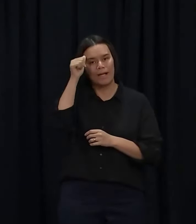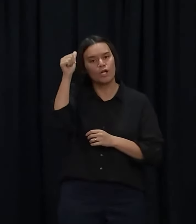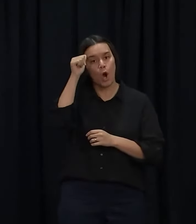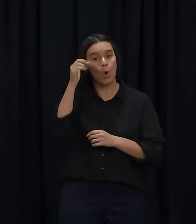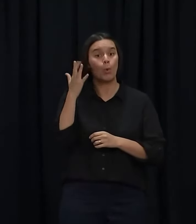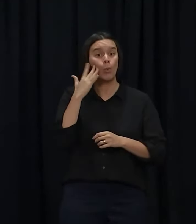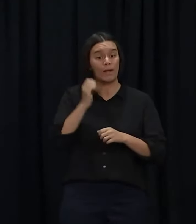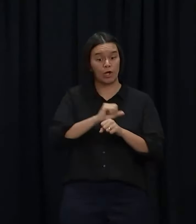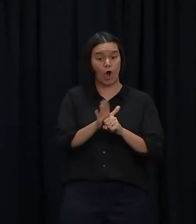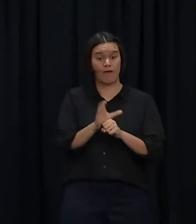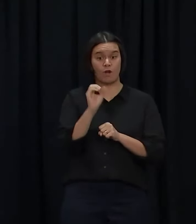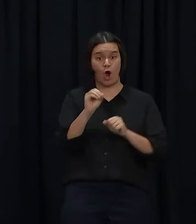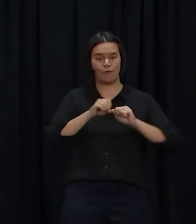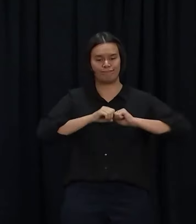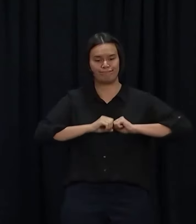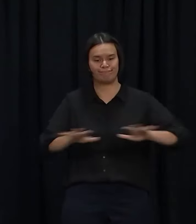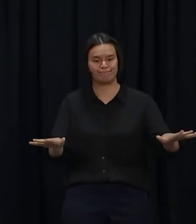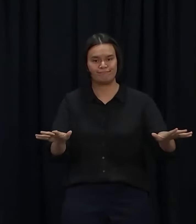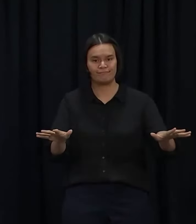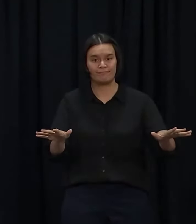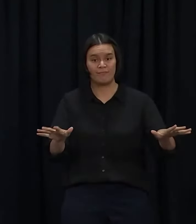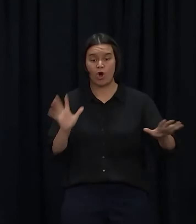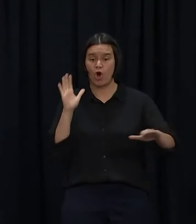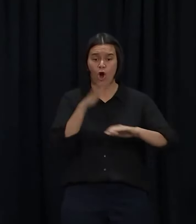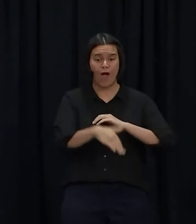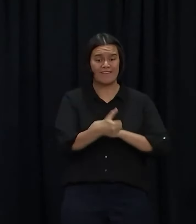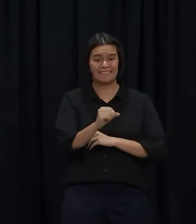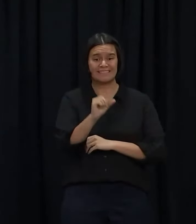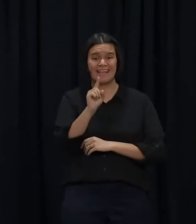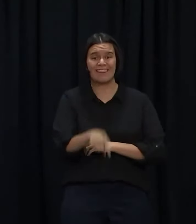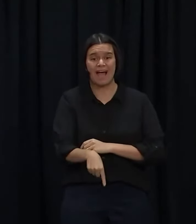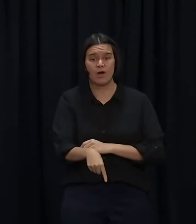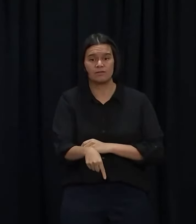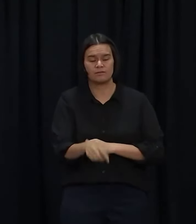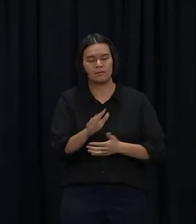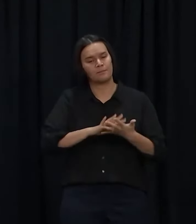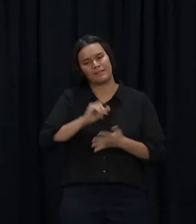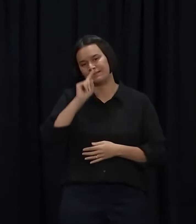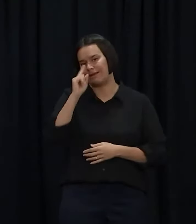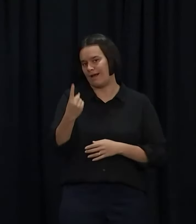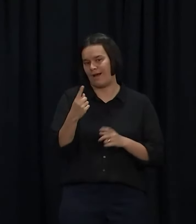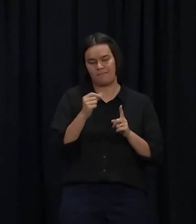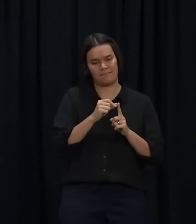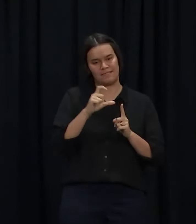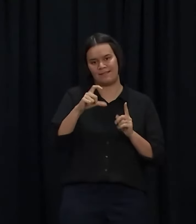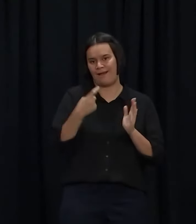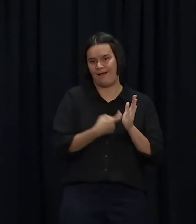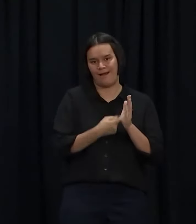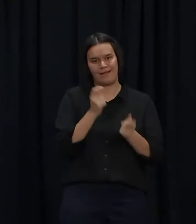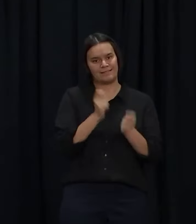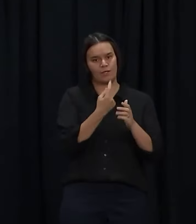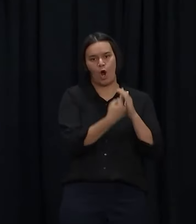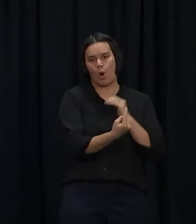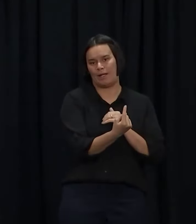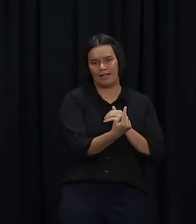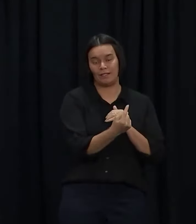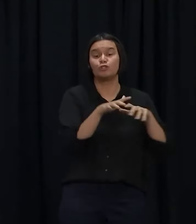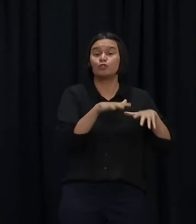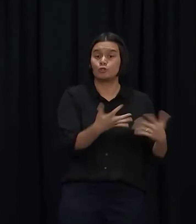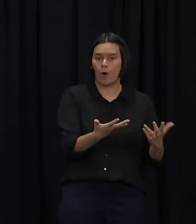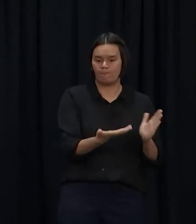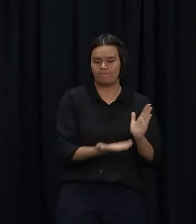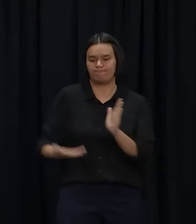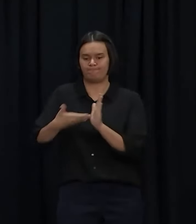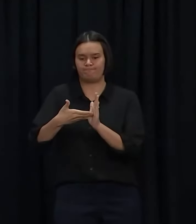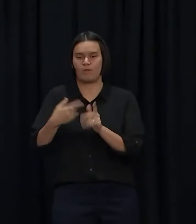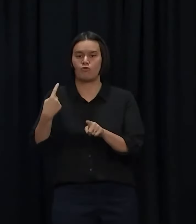that over time, when you see it grow, you do need to provide a more rapid and more widely available test. But in this early